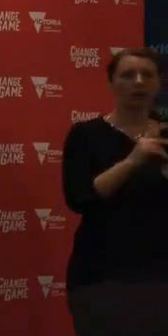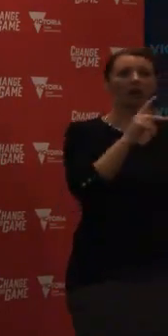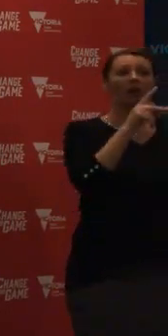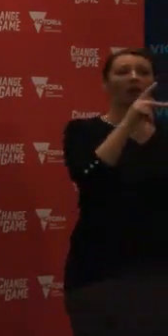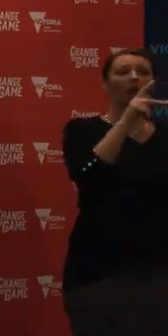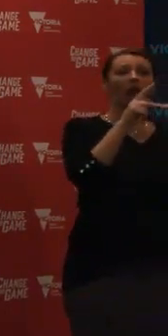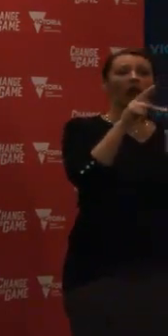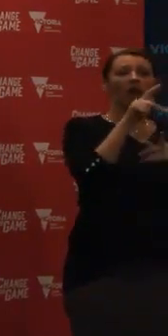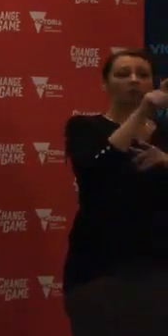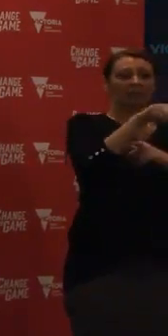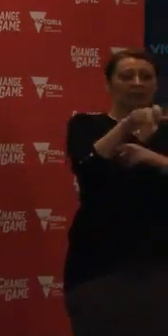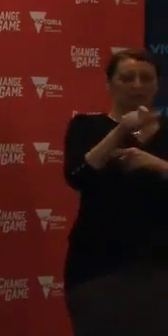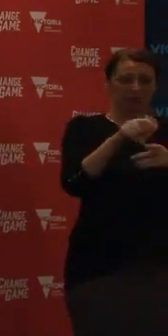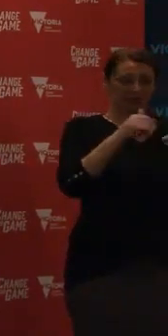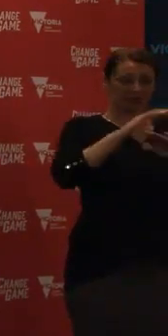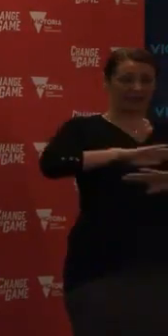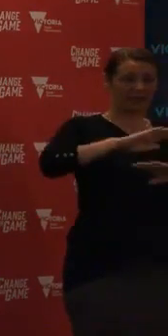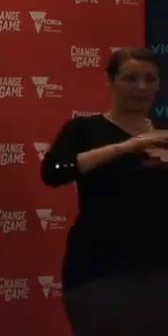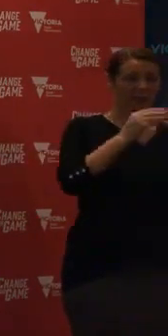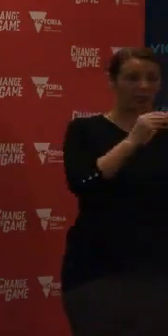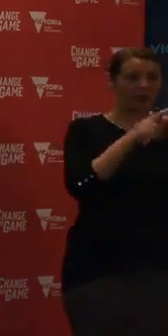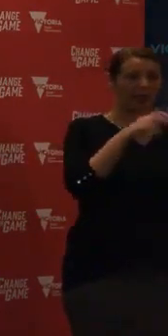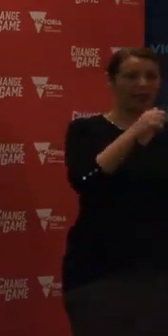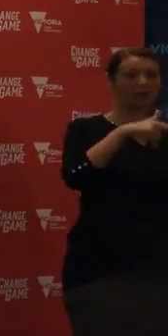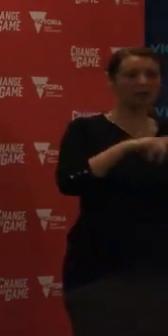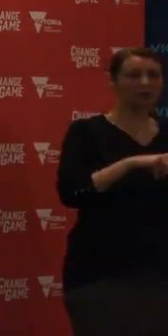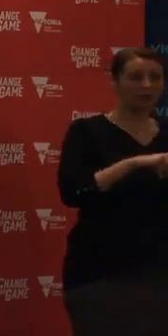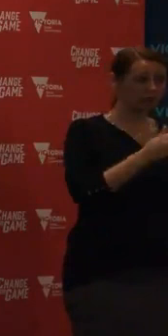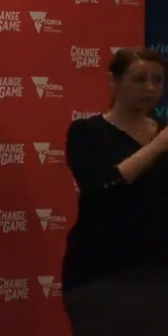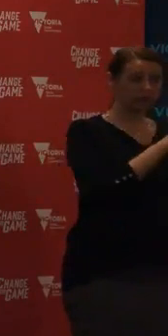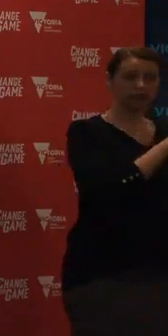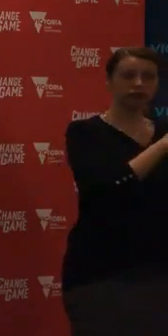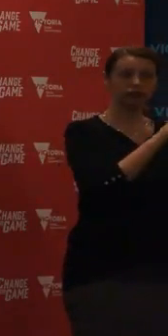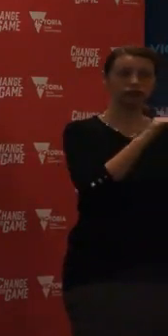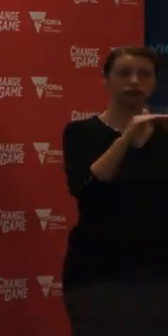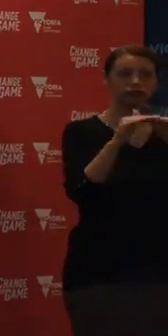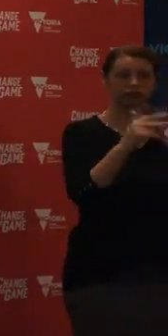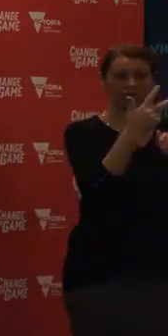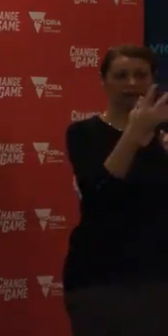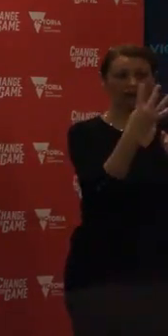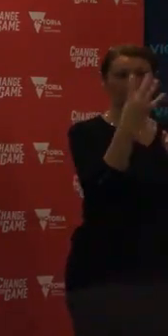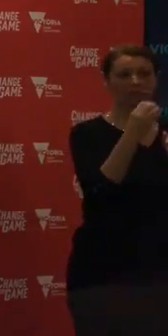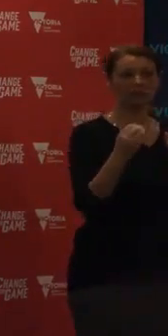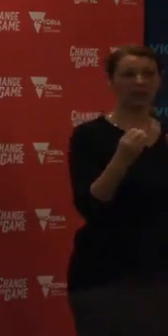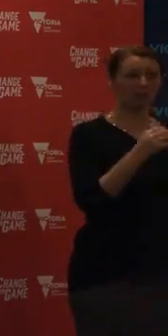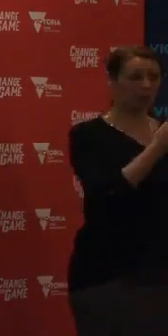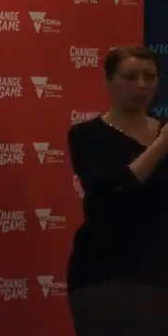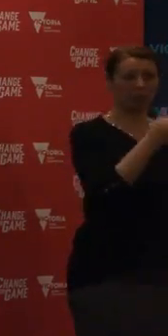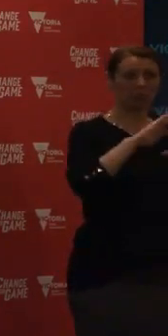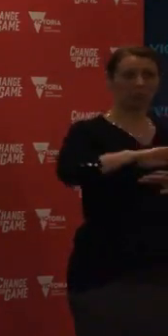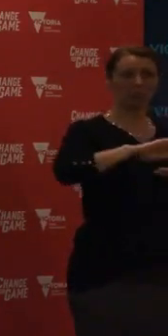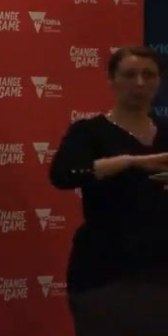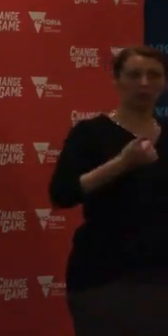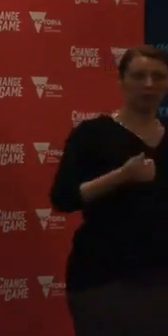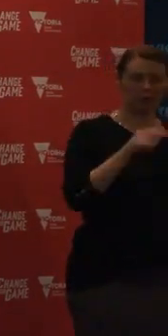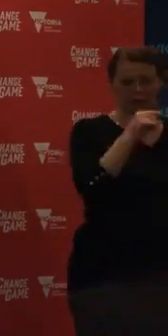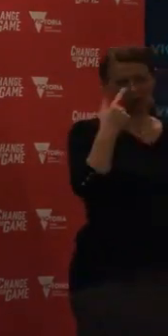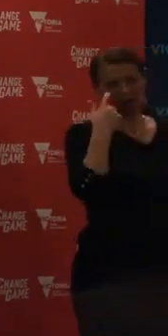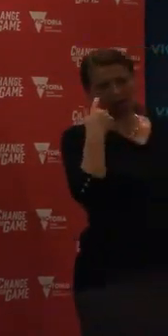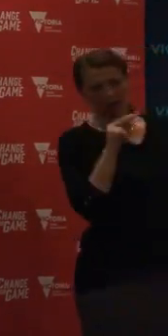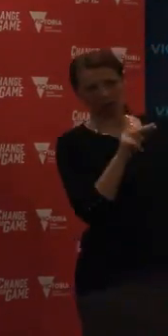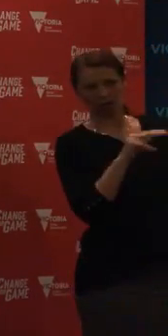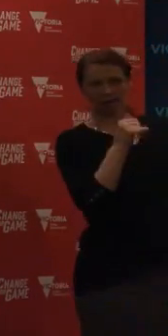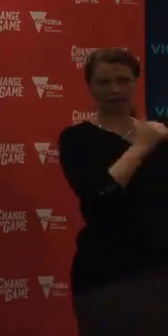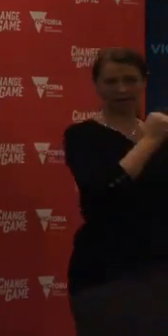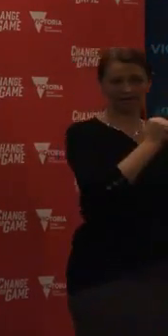Participant satisfaction with the agency and the planning process remains pretty consistent at about 84%. We can be cynical about that statistic perhaps